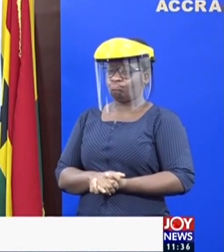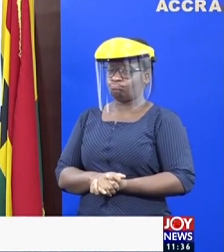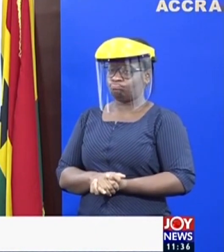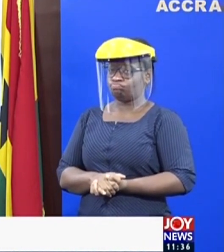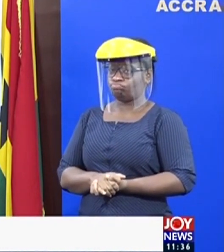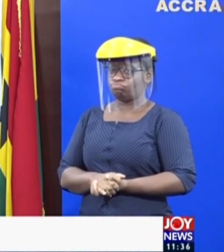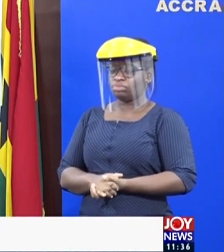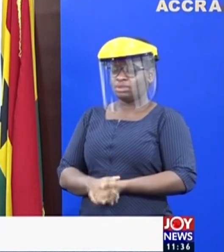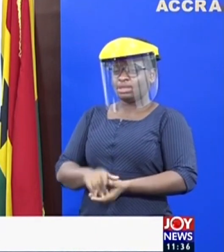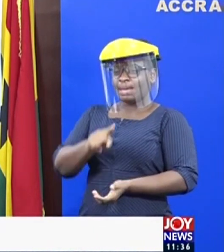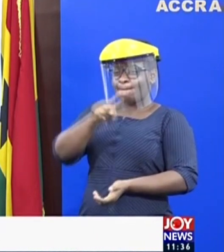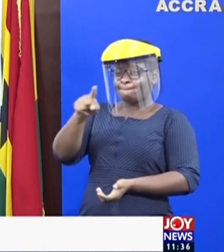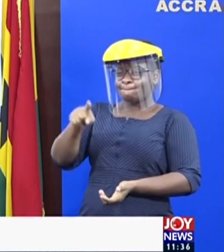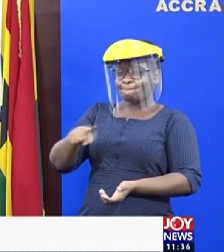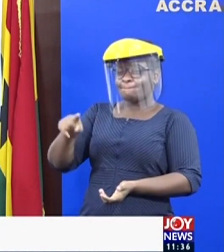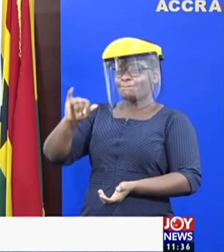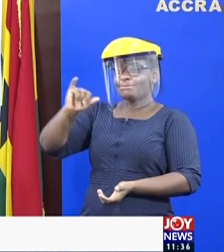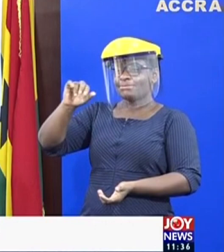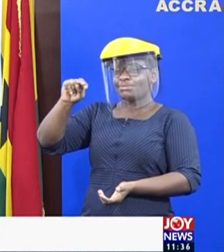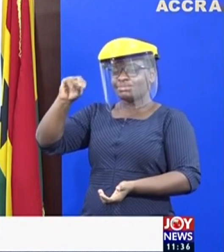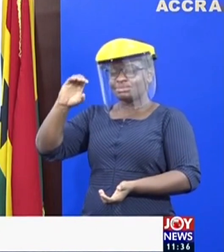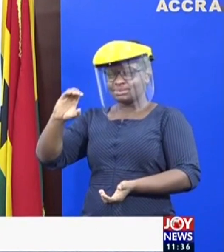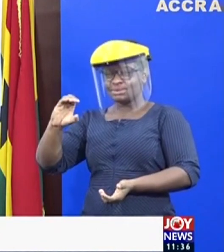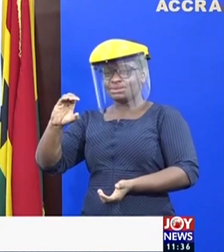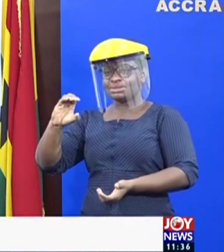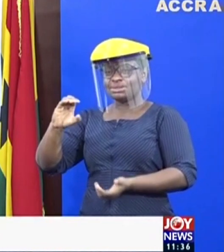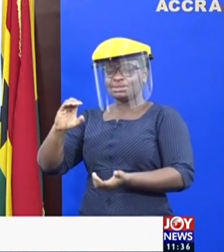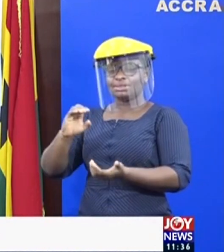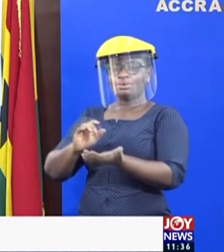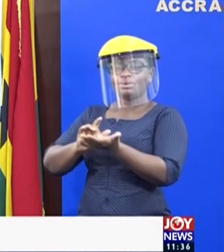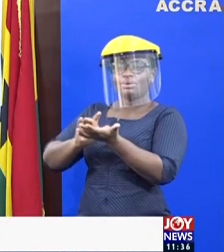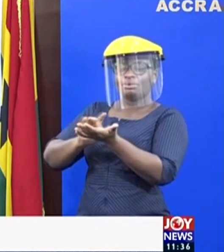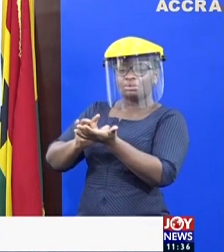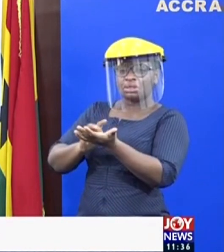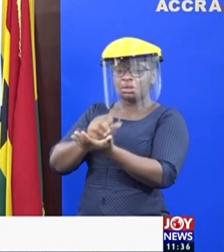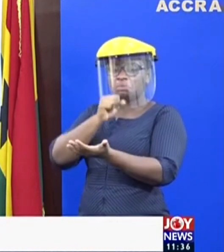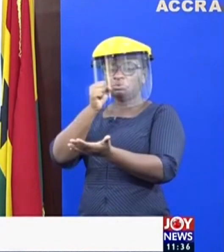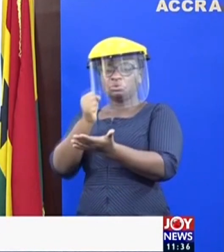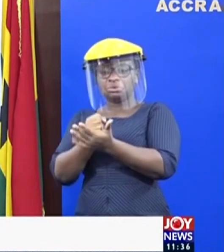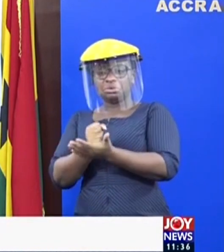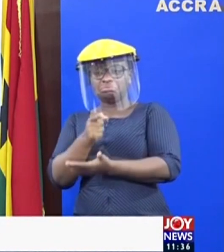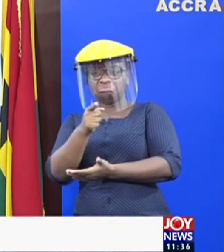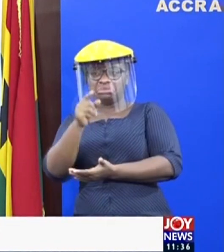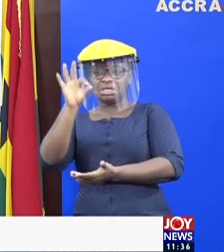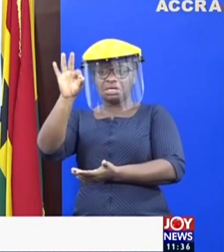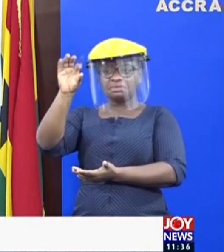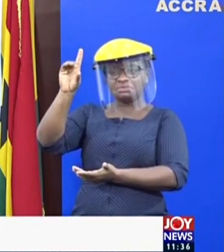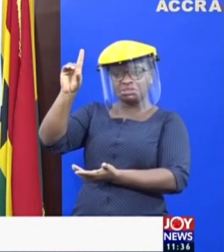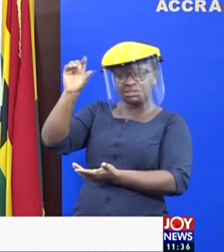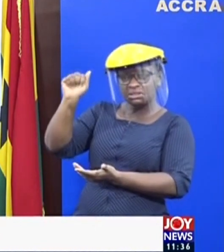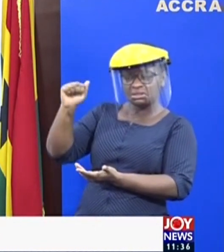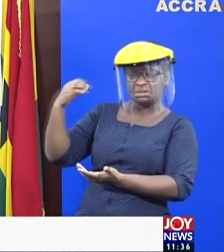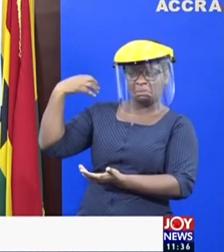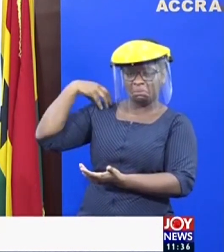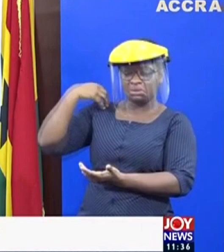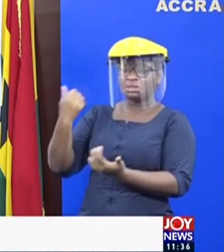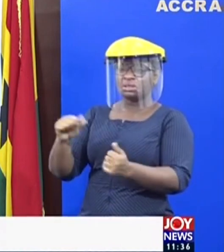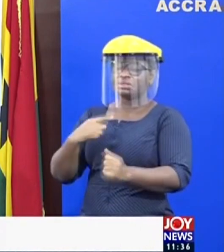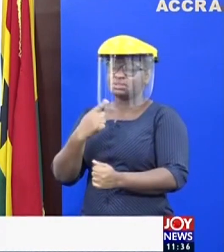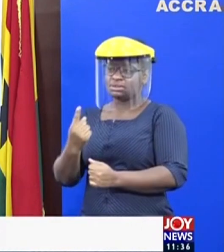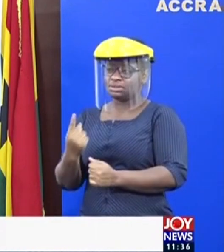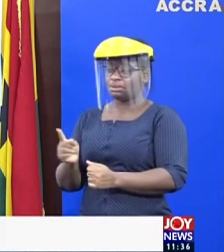The zinc, hydroxychloroquine, and Zithromax, I'm sure FDA can have a word about it as well. We